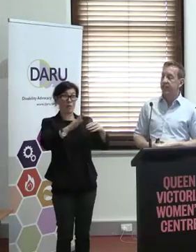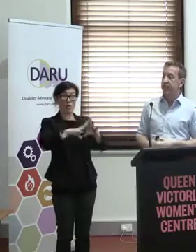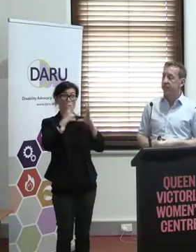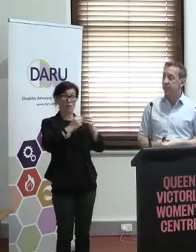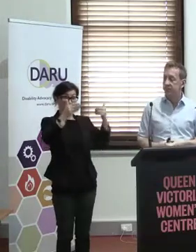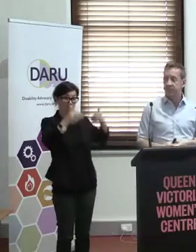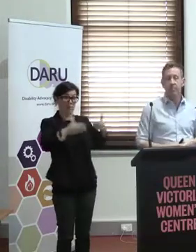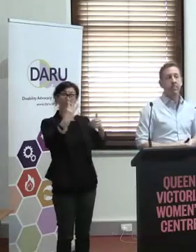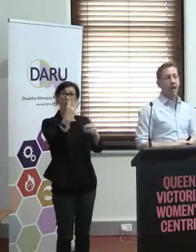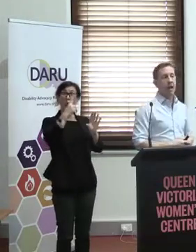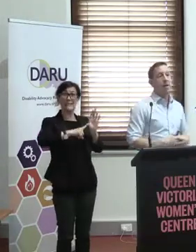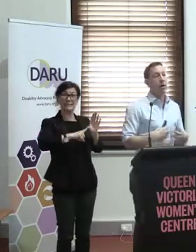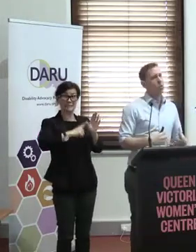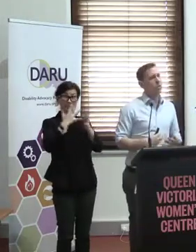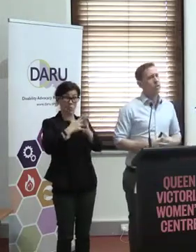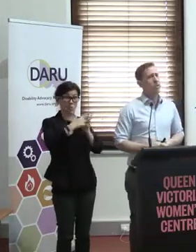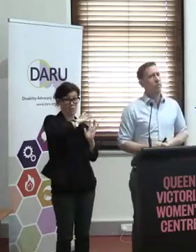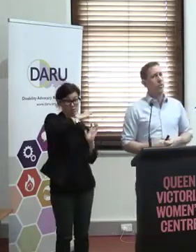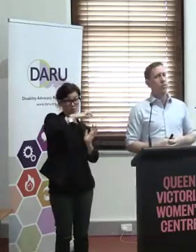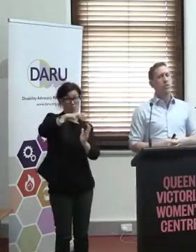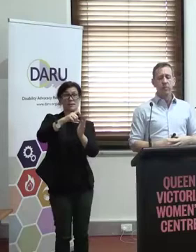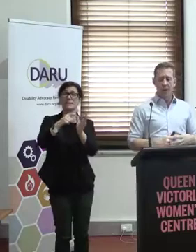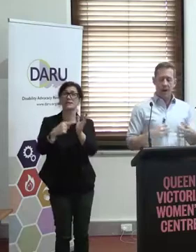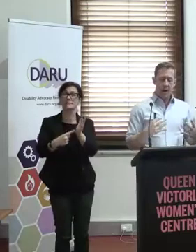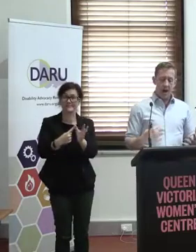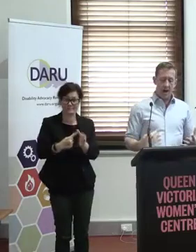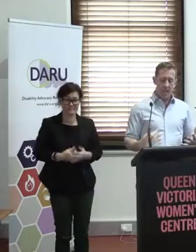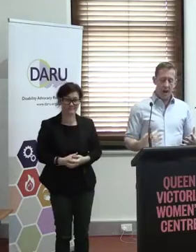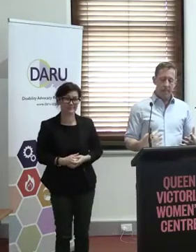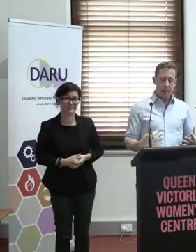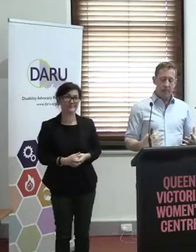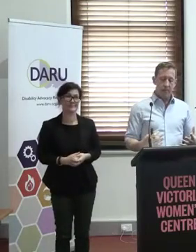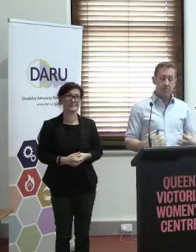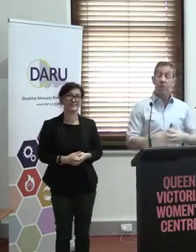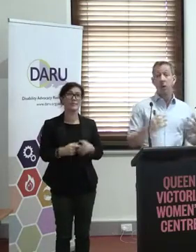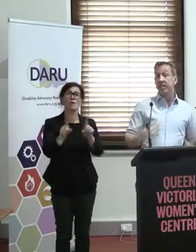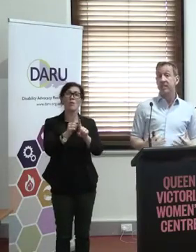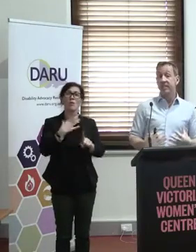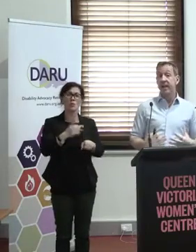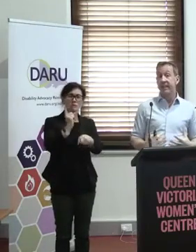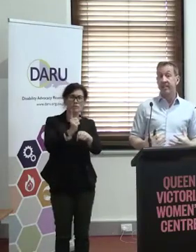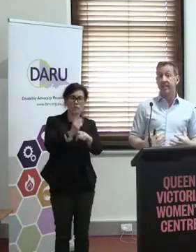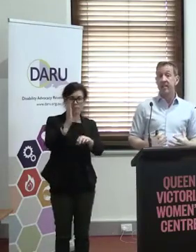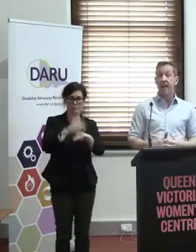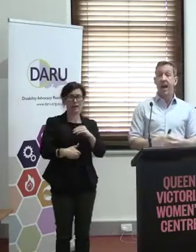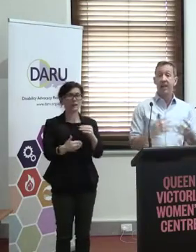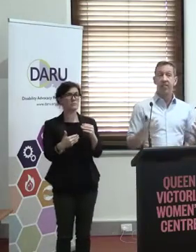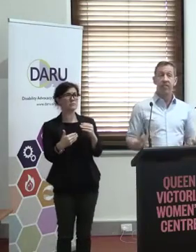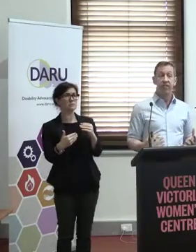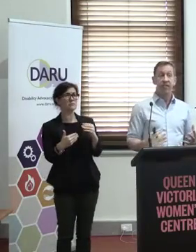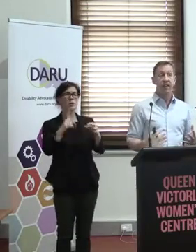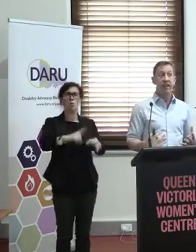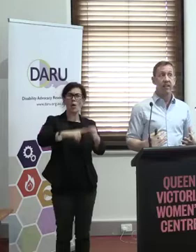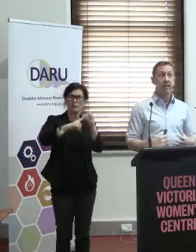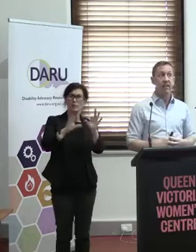quite a rich data source. But we also wanted to talk to you about the quality of that data